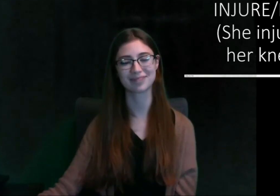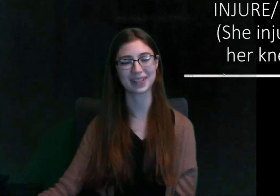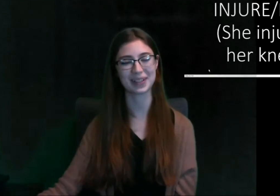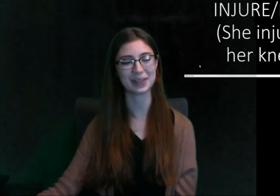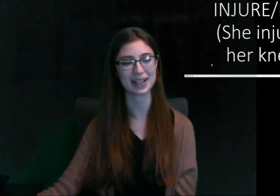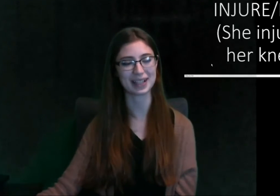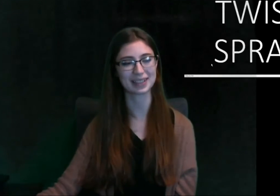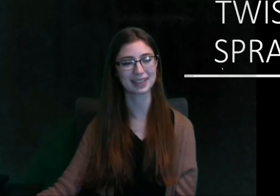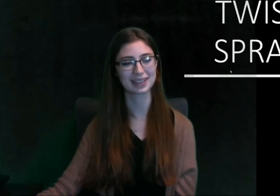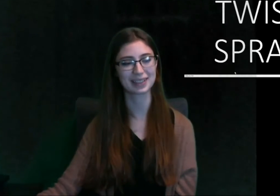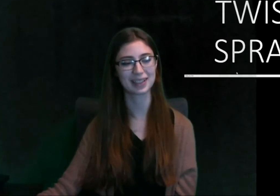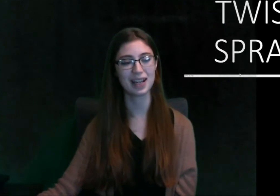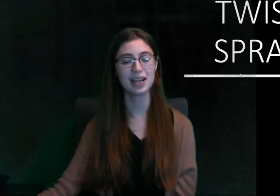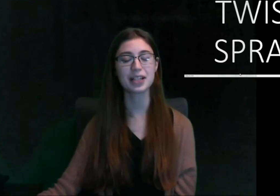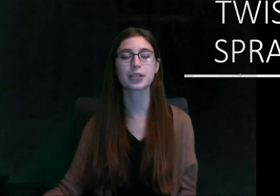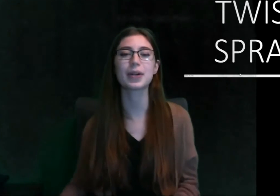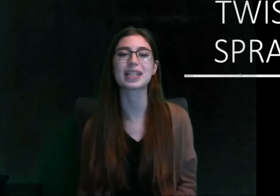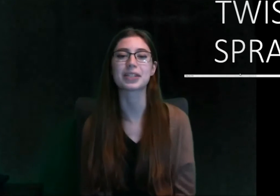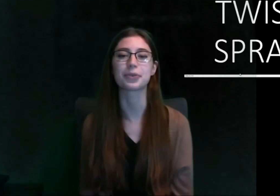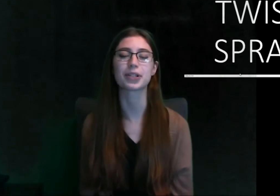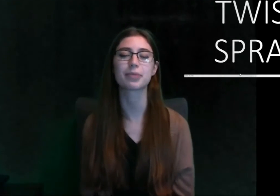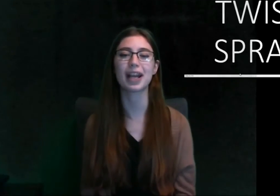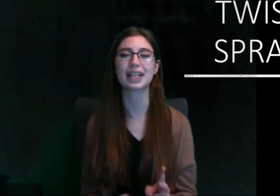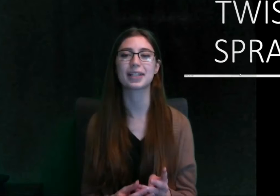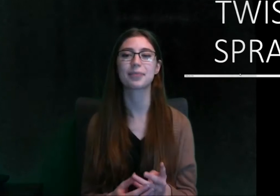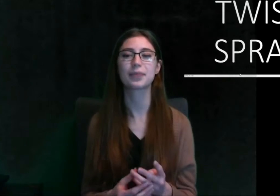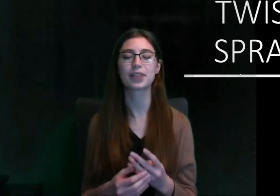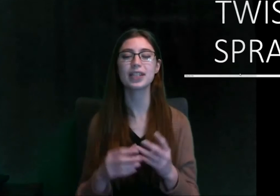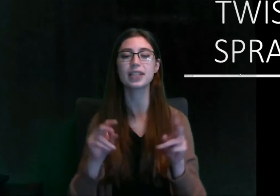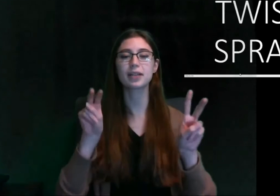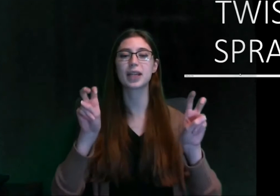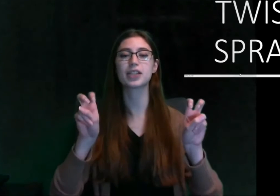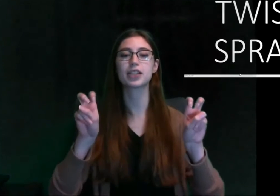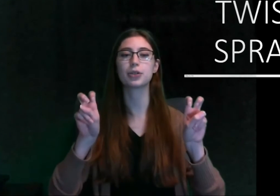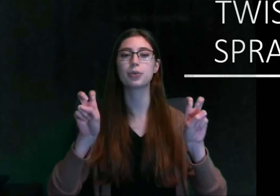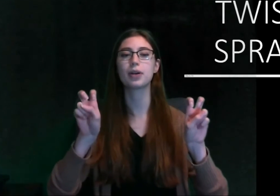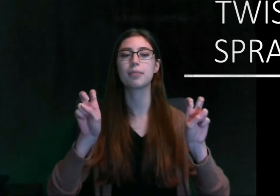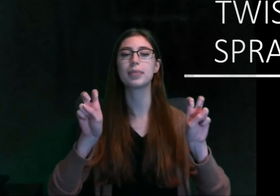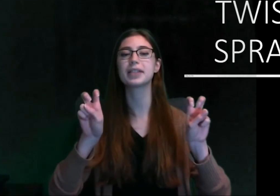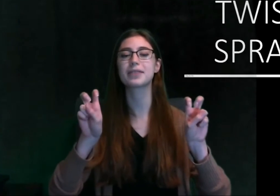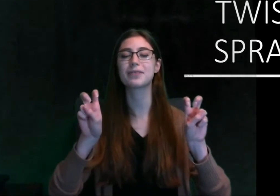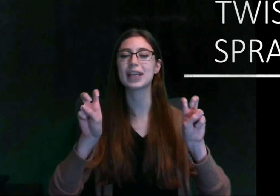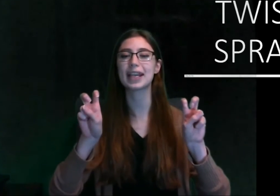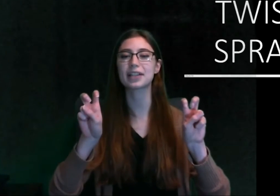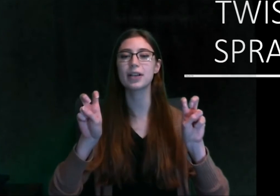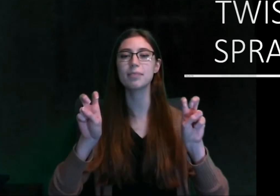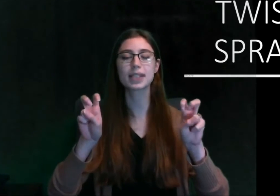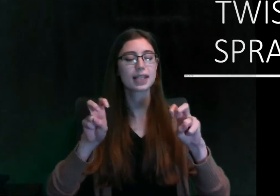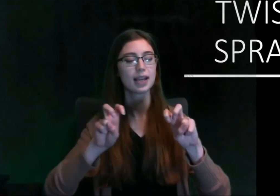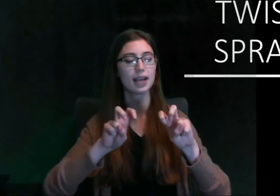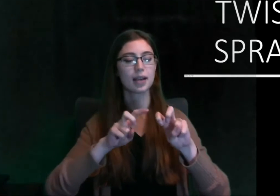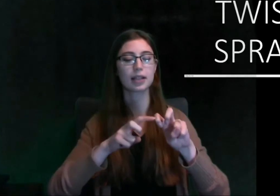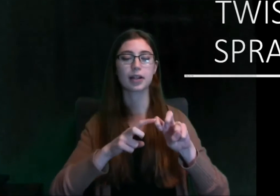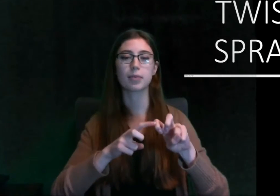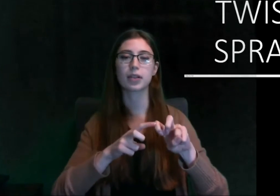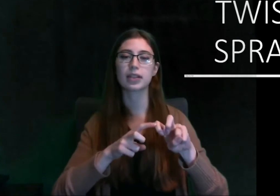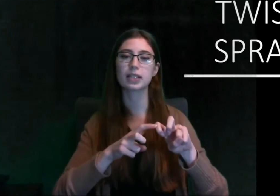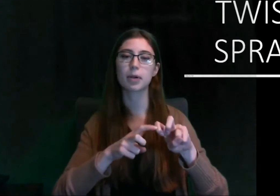All right. Twist or sprain. For this, you're going to make 2 bent V hand shapes, and you're going to put these parts of